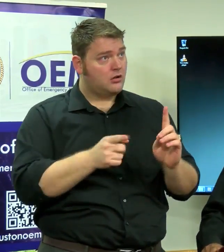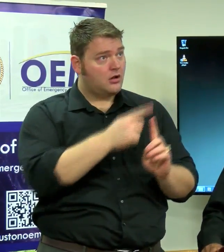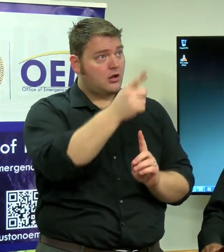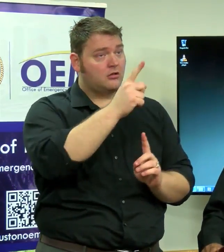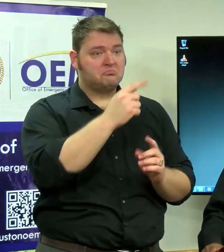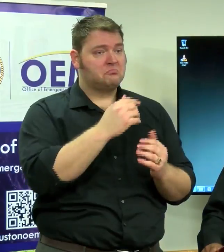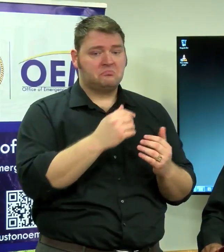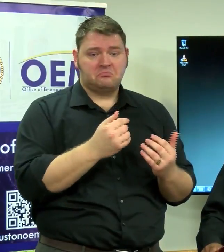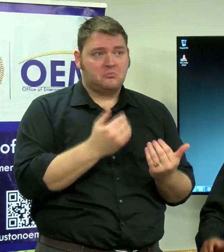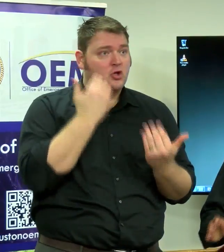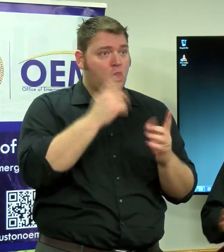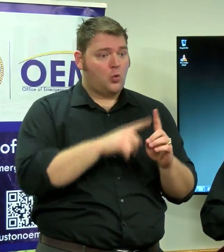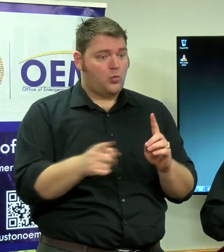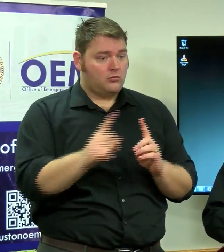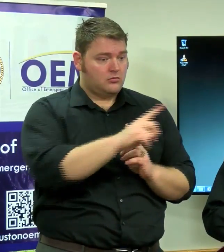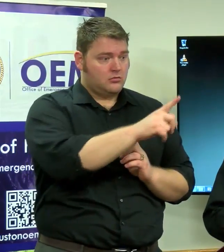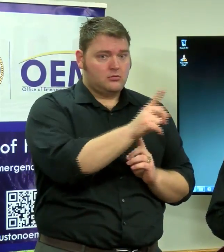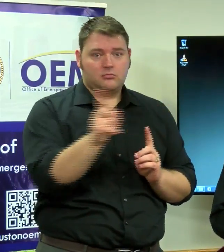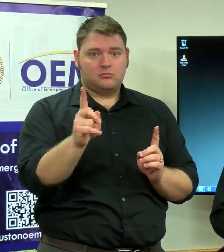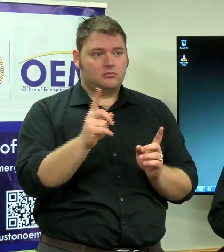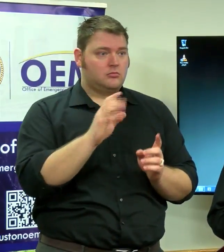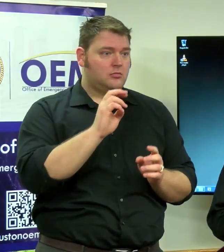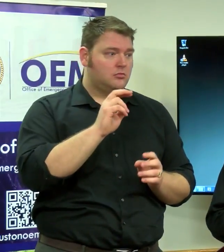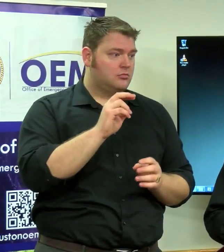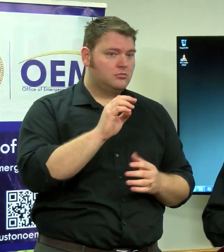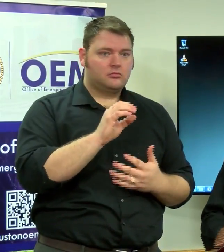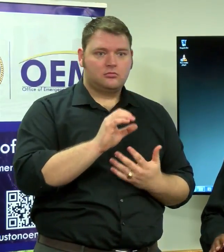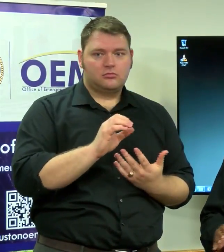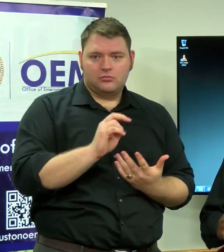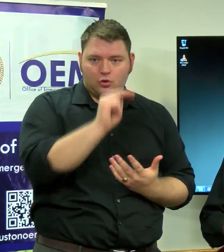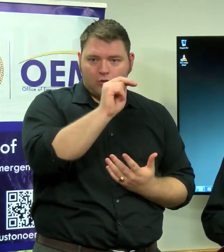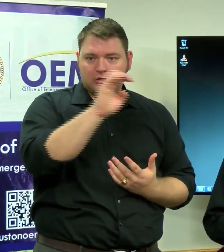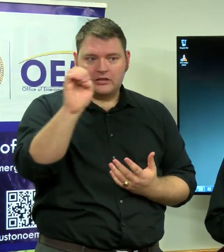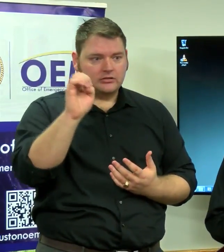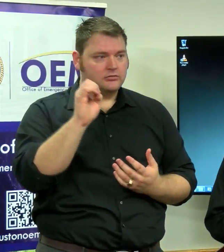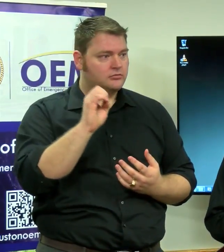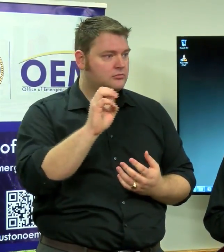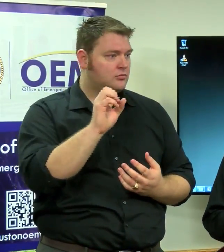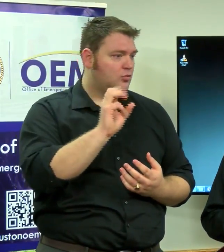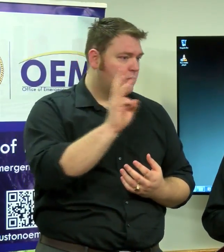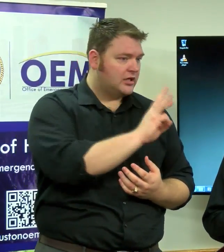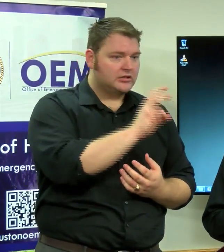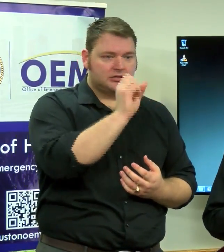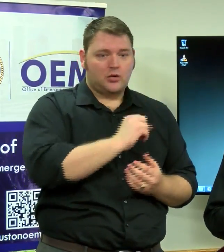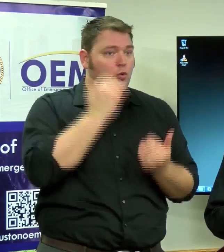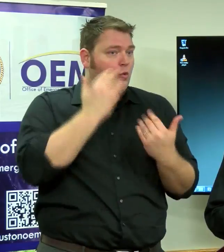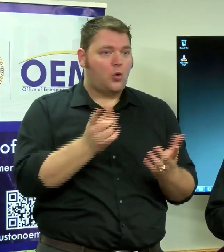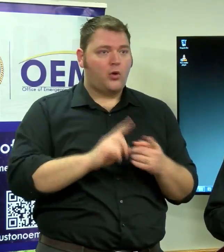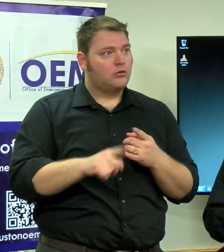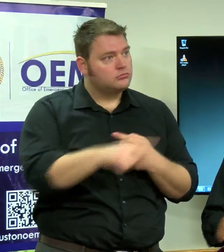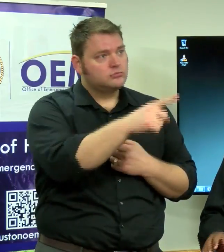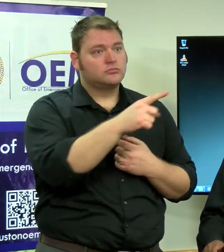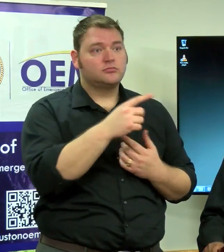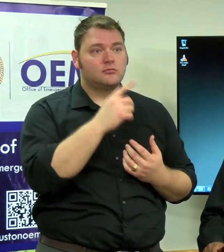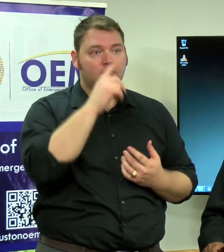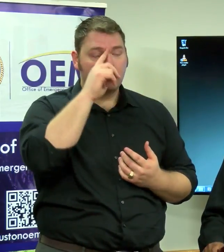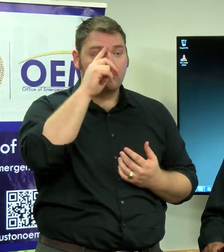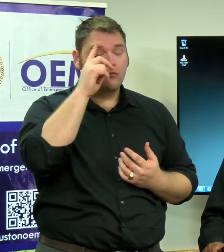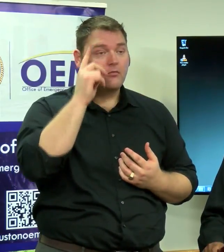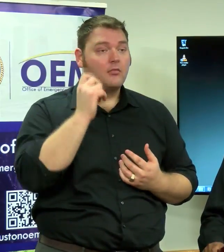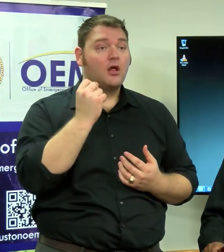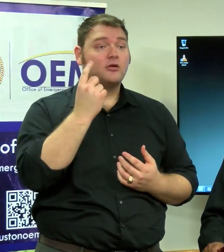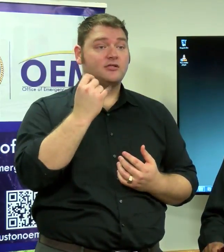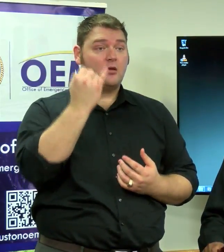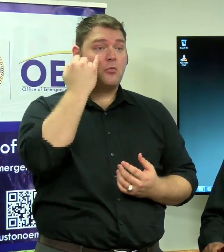hard to plan for anything when you don't know whether it's going to hit. Now, if it was a situation where we were going to be in the direct path of